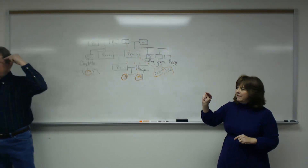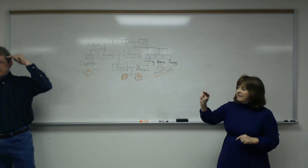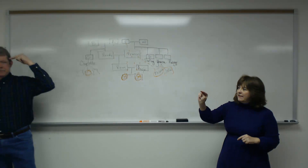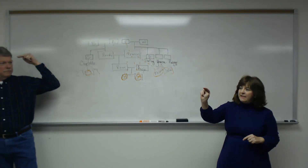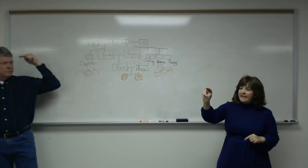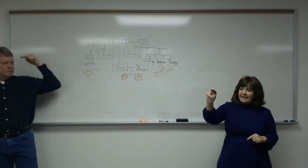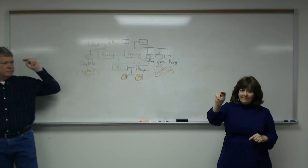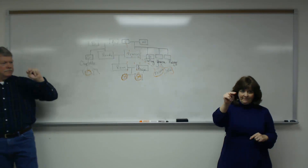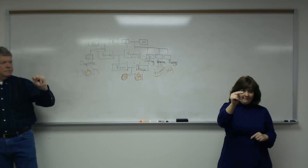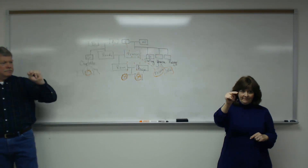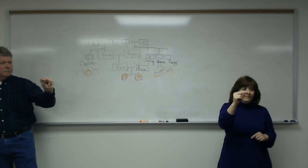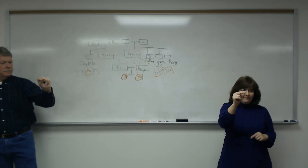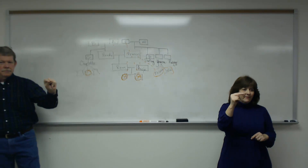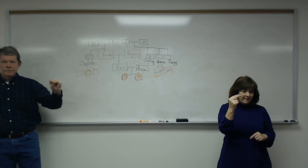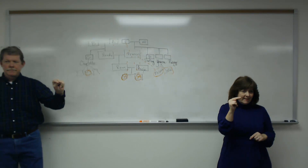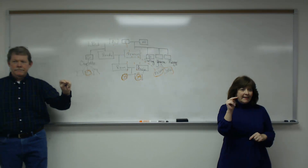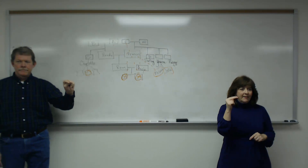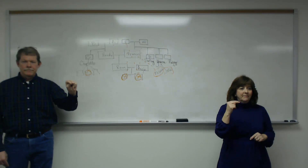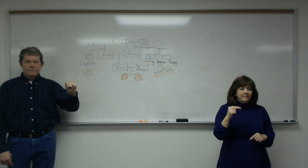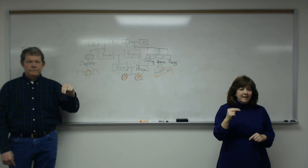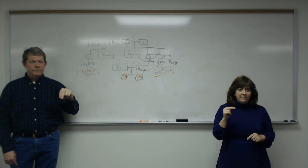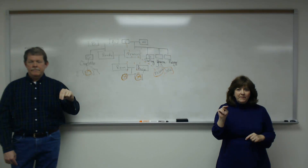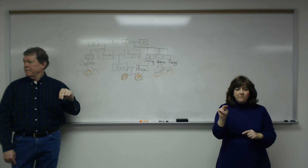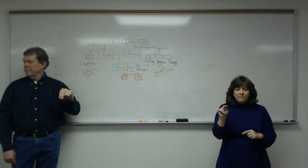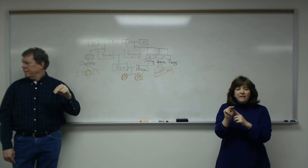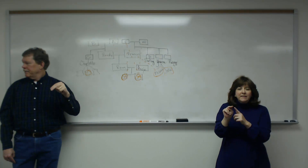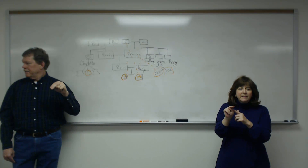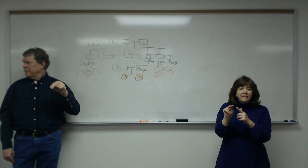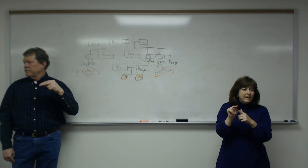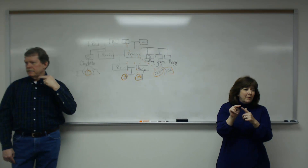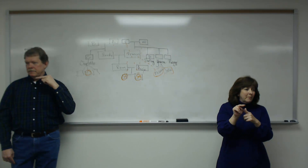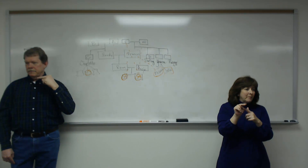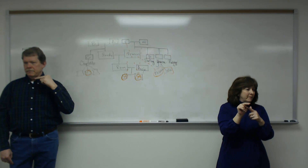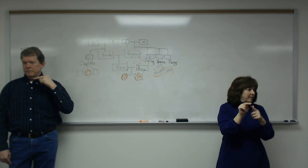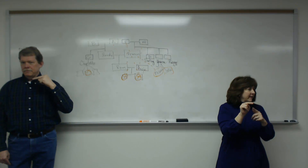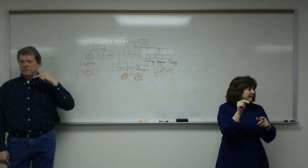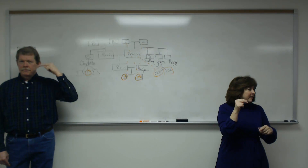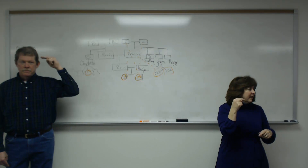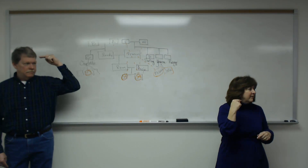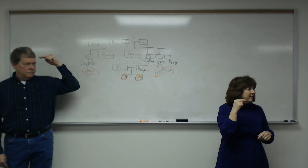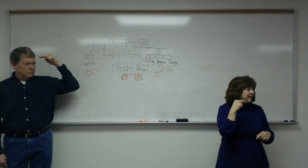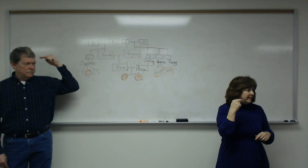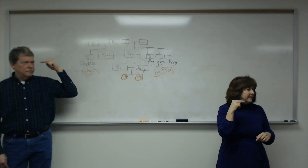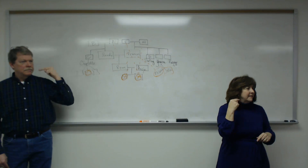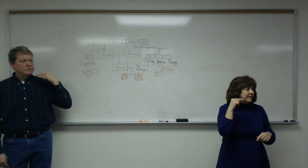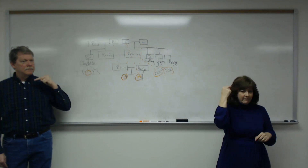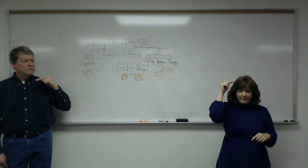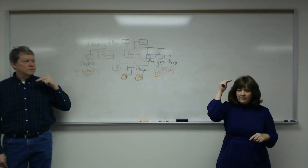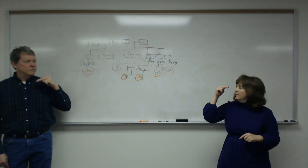With the N. With an N. Yes. You barely see the thumb, but it's there. Niece,